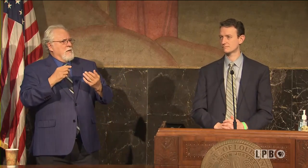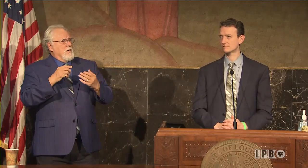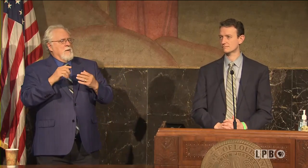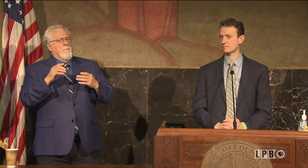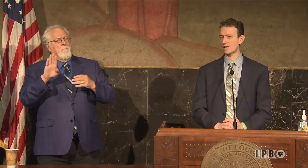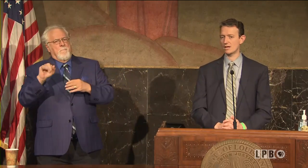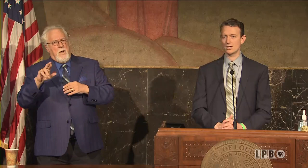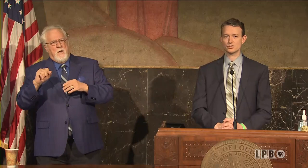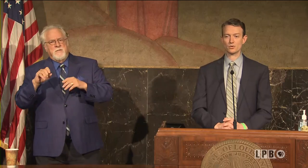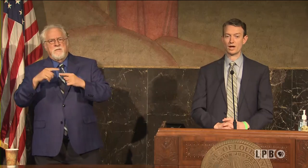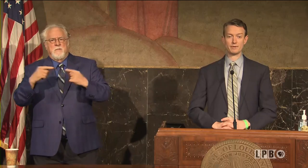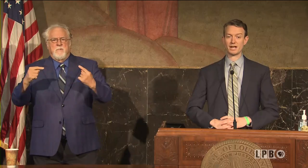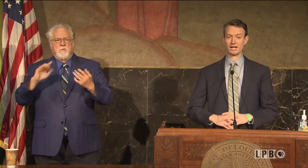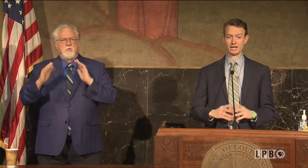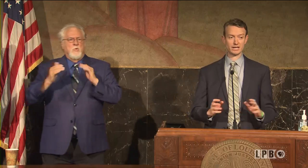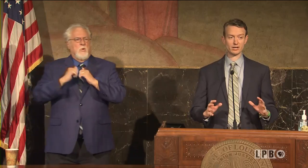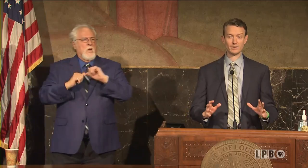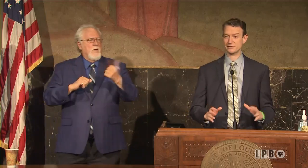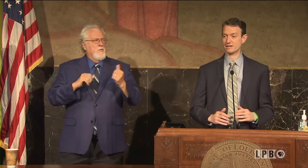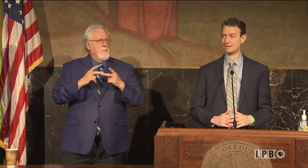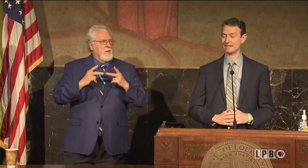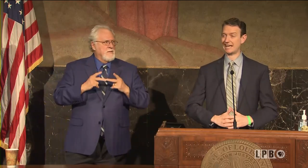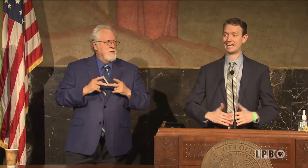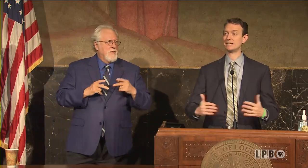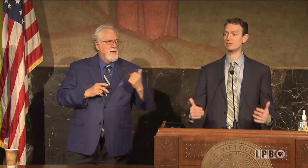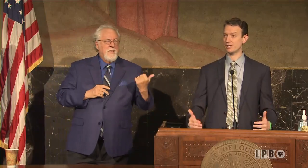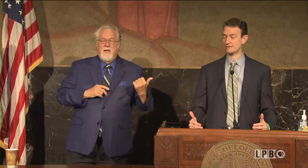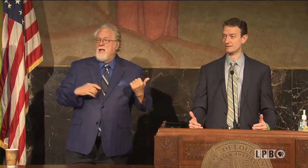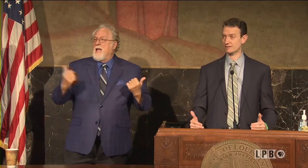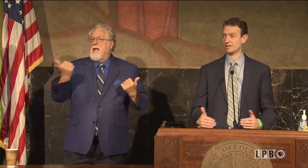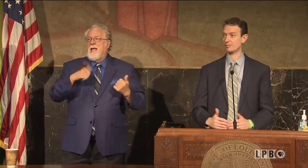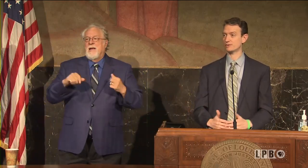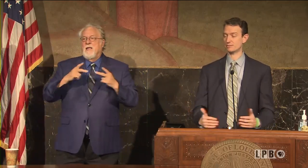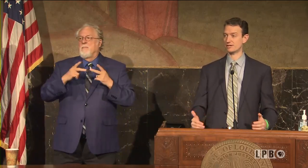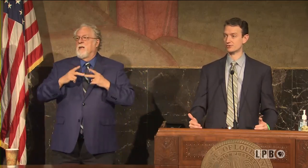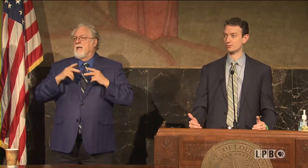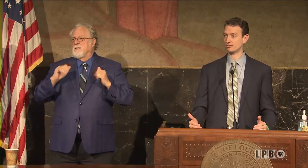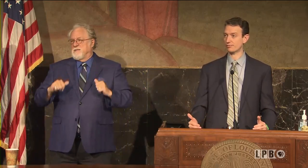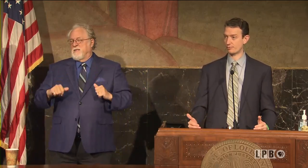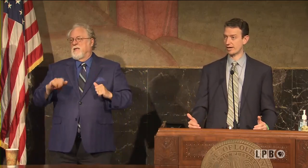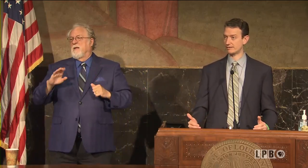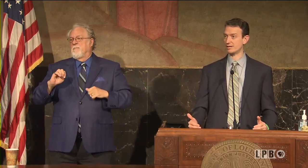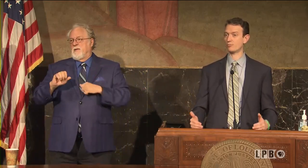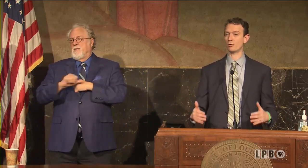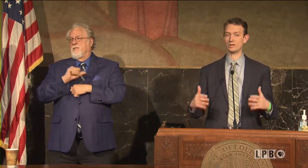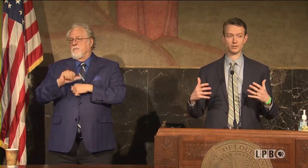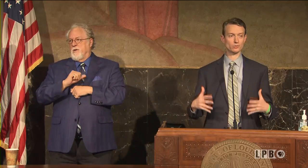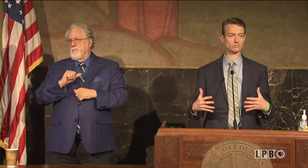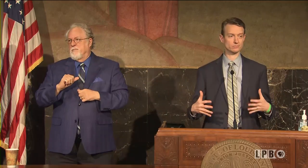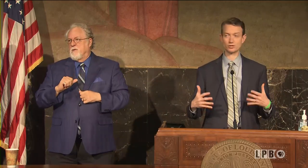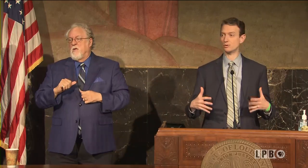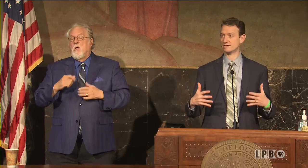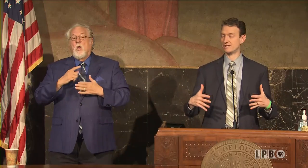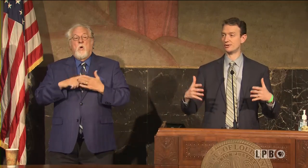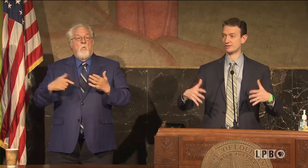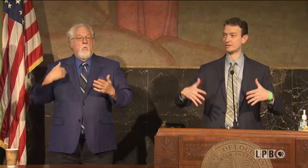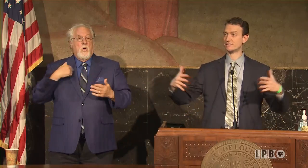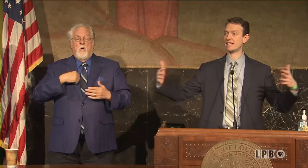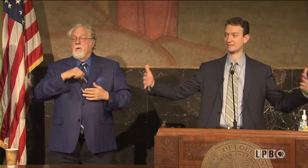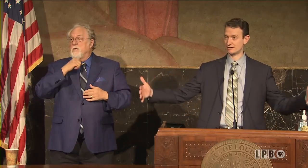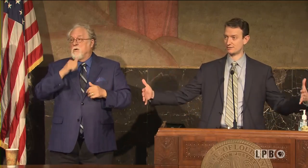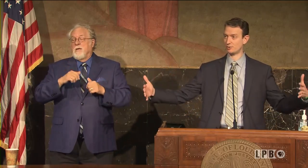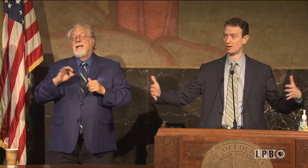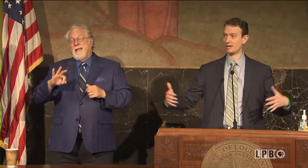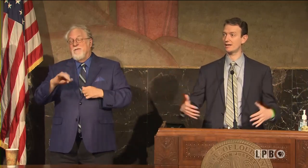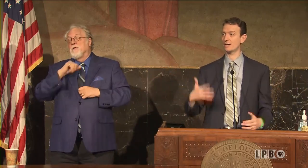of business. So, again, I'll emphasize any place can pose a potential threat if what we don't do is adhere to